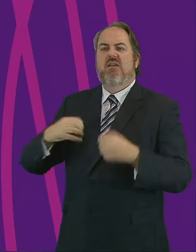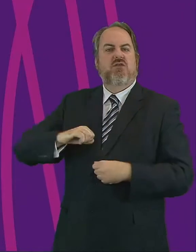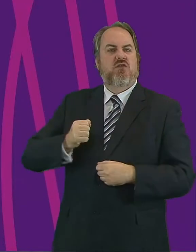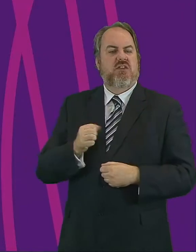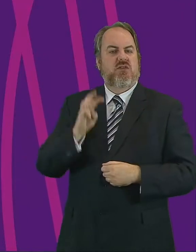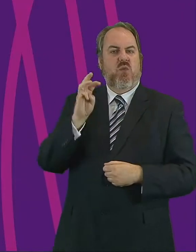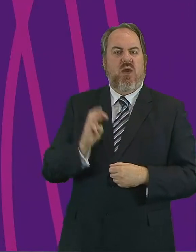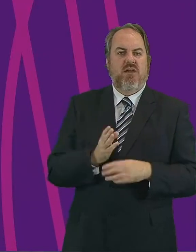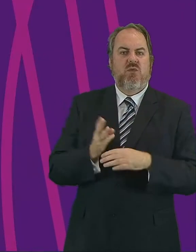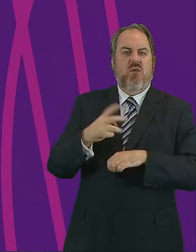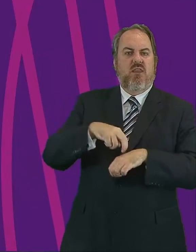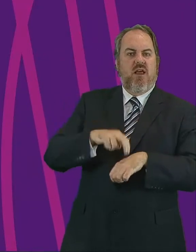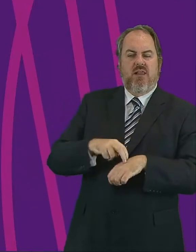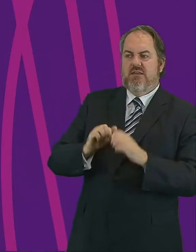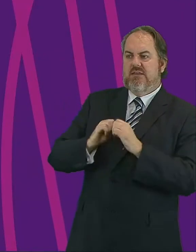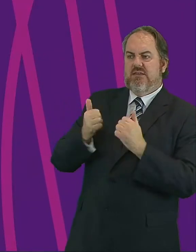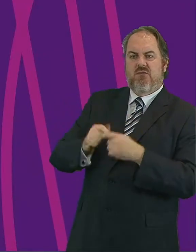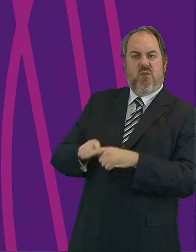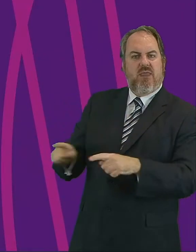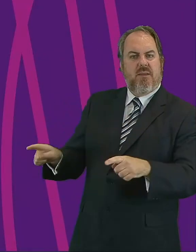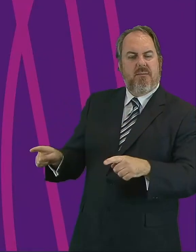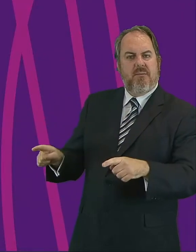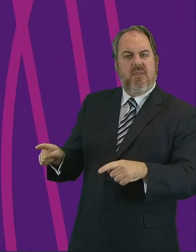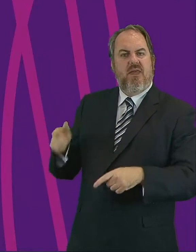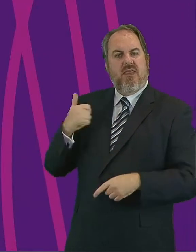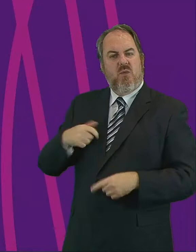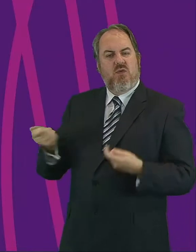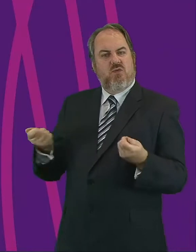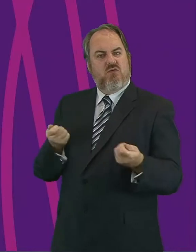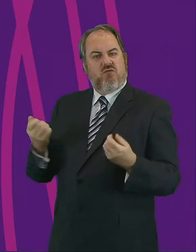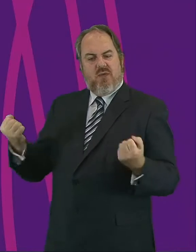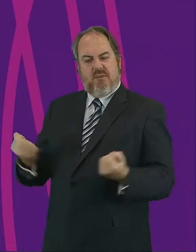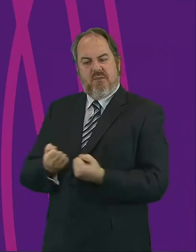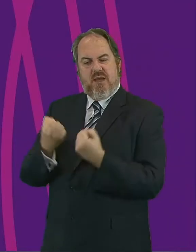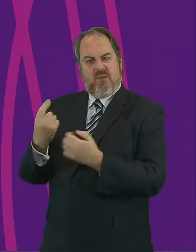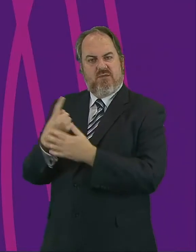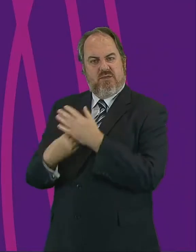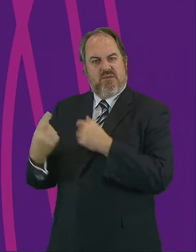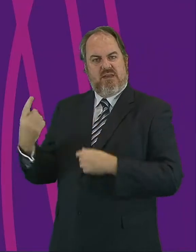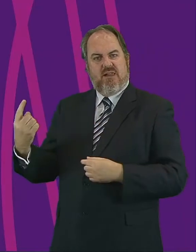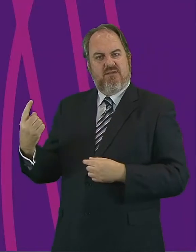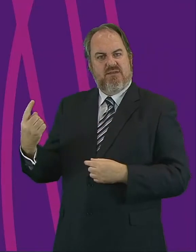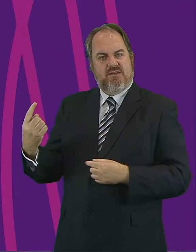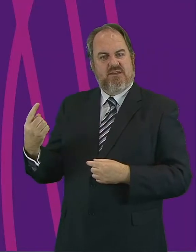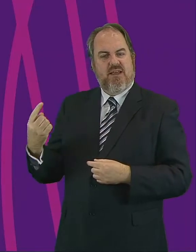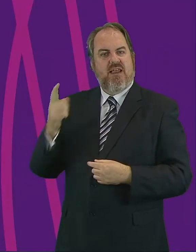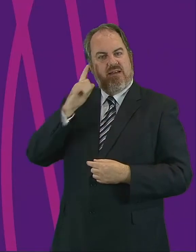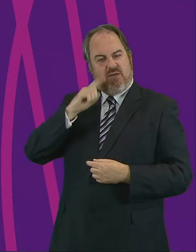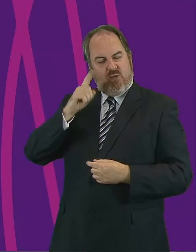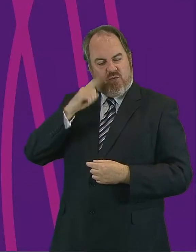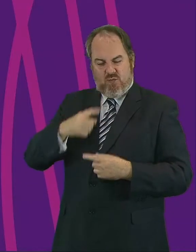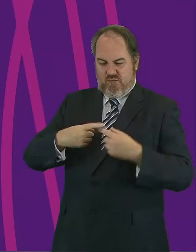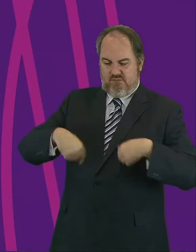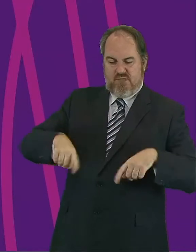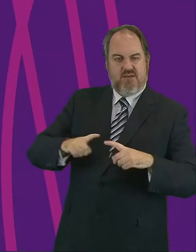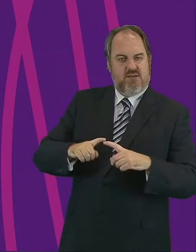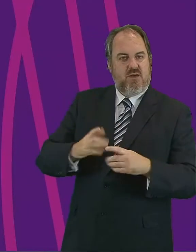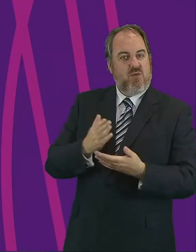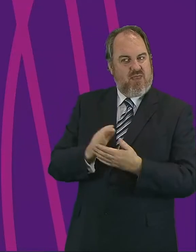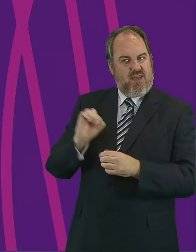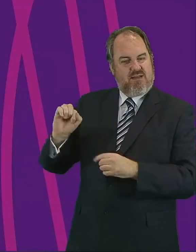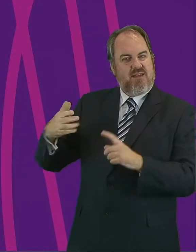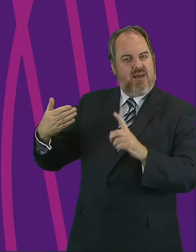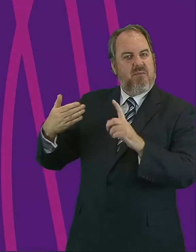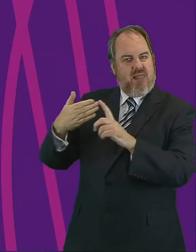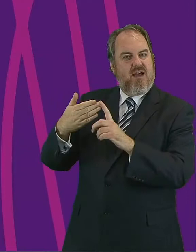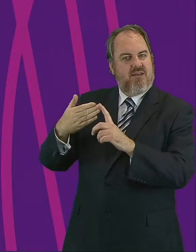or compromise. It wants substantial constraint on powers presently held by the devolved administrations. That is the agenda, and it